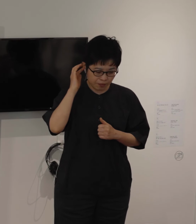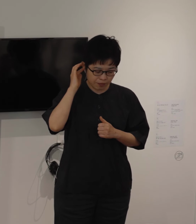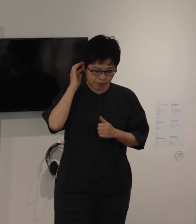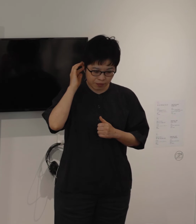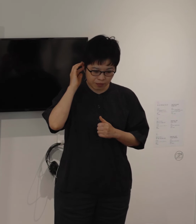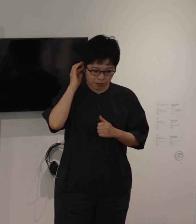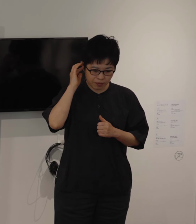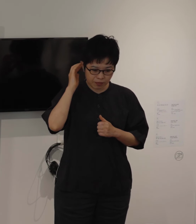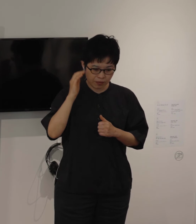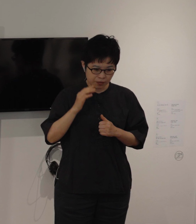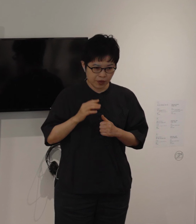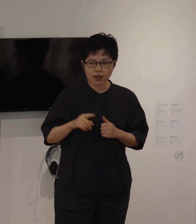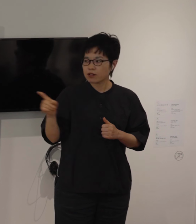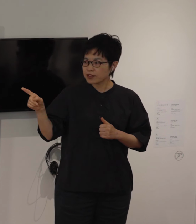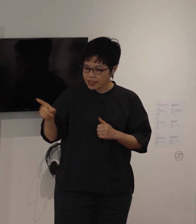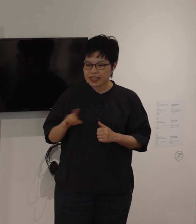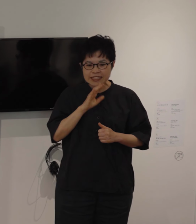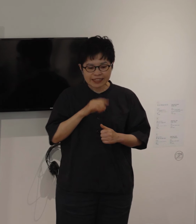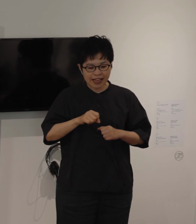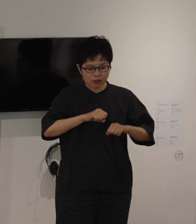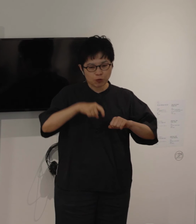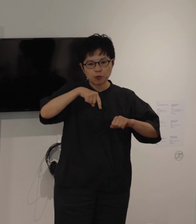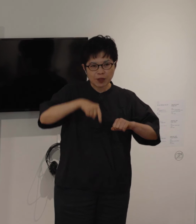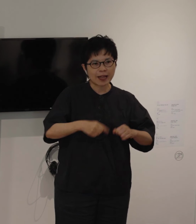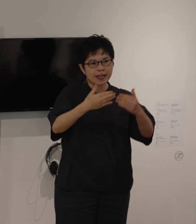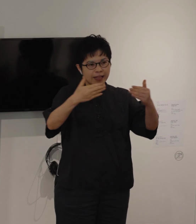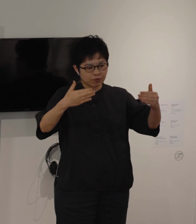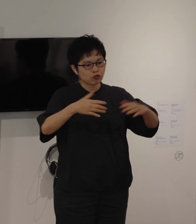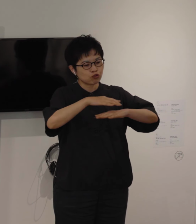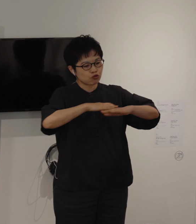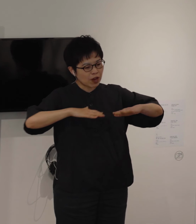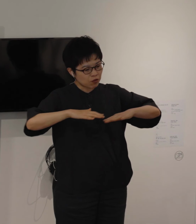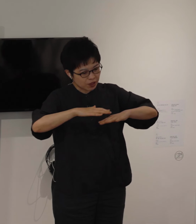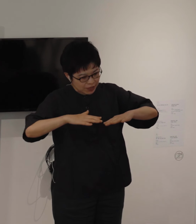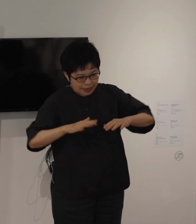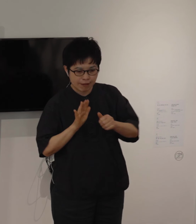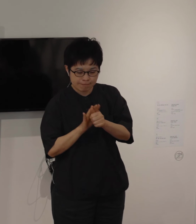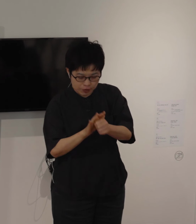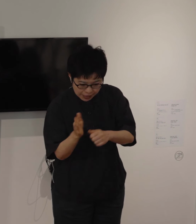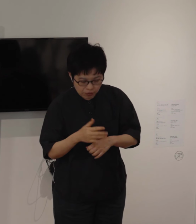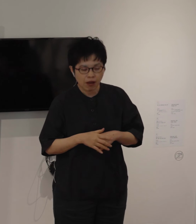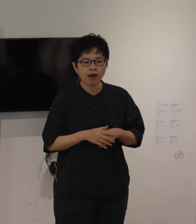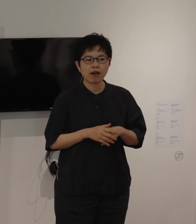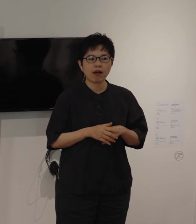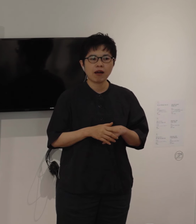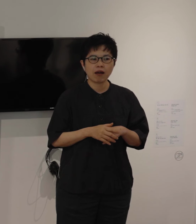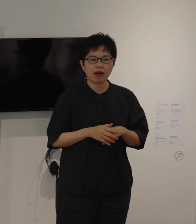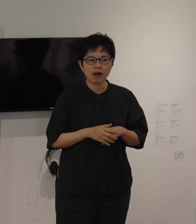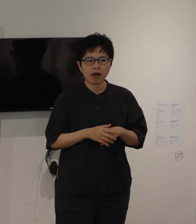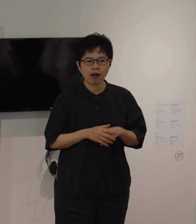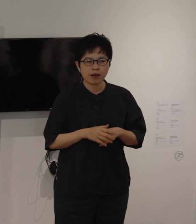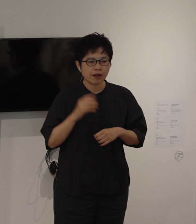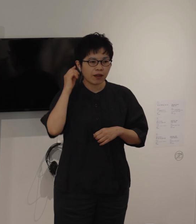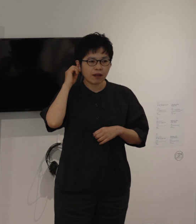in selecting who the graphic designers were. They were involved in selecting who the person would be to build things in the space. So every step